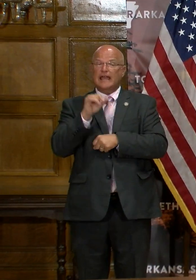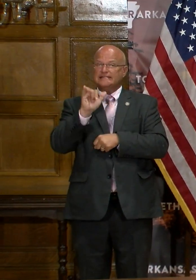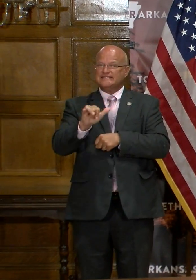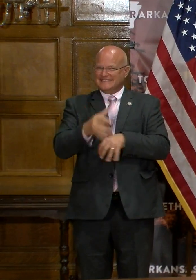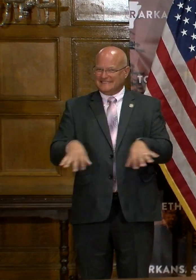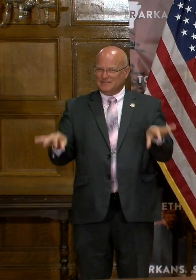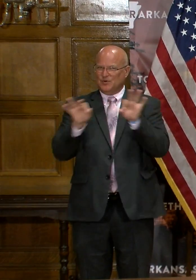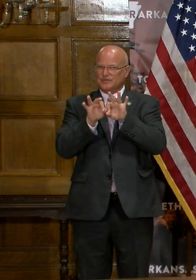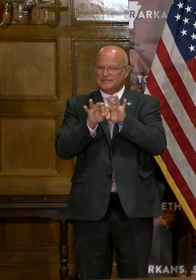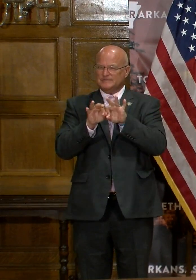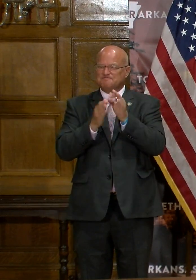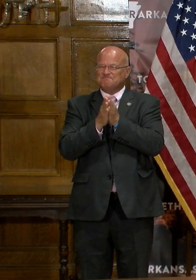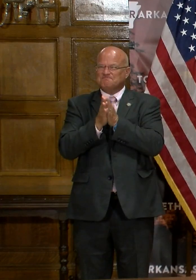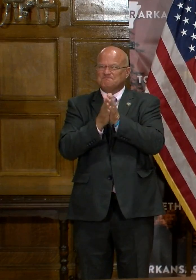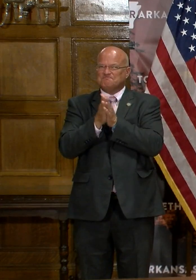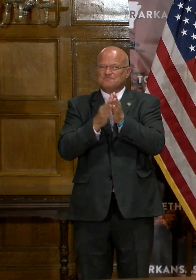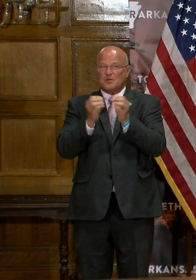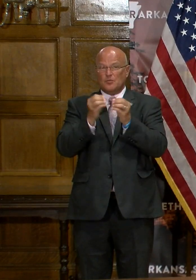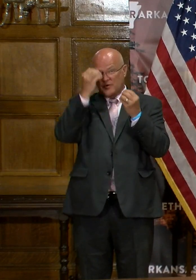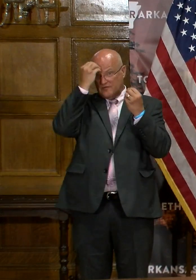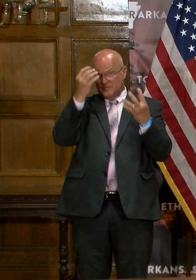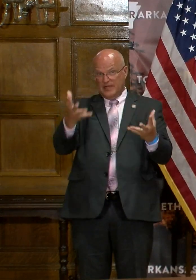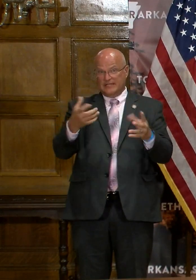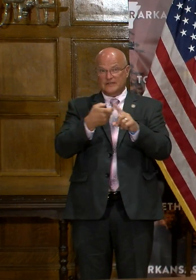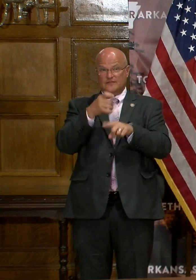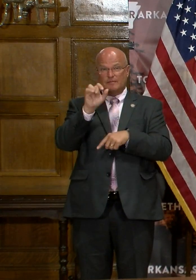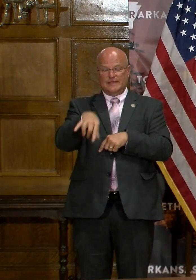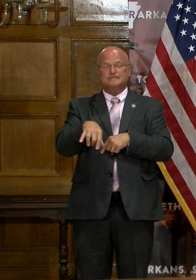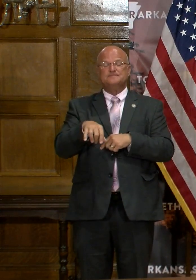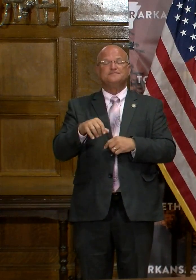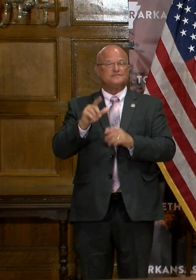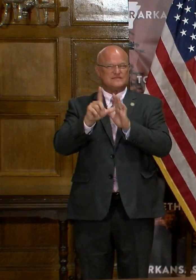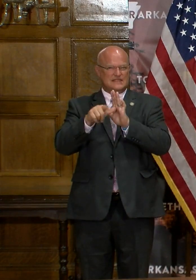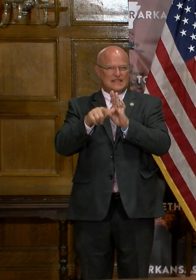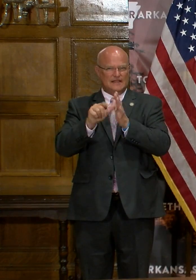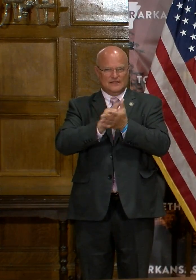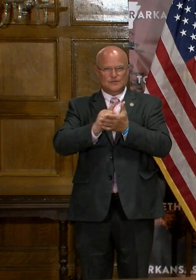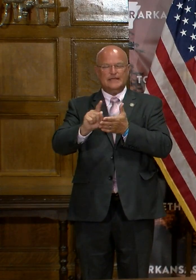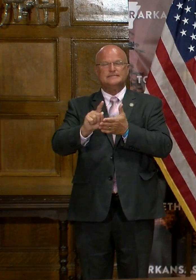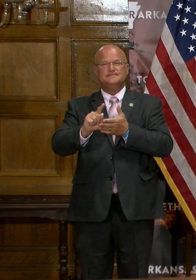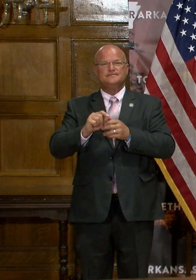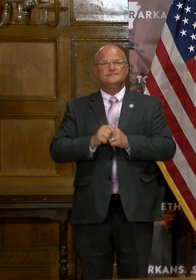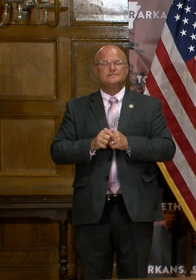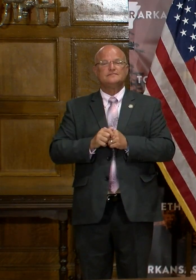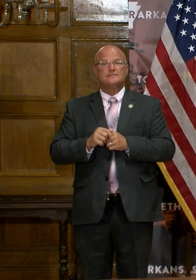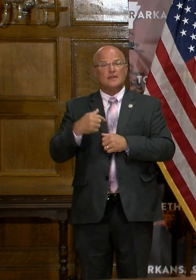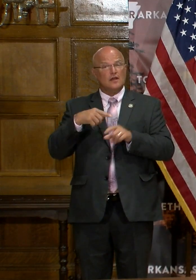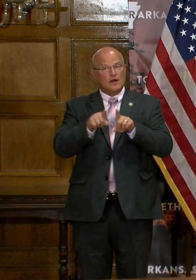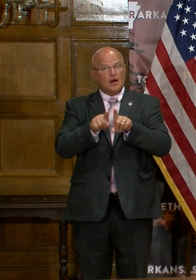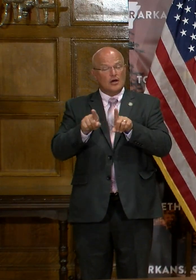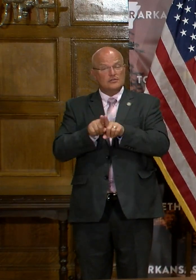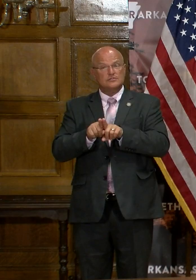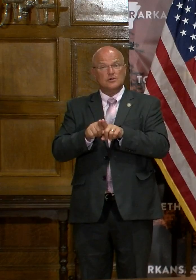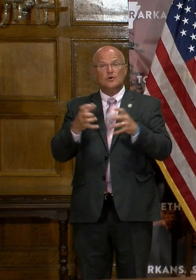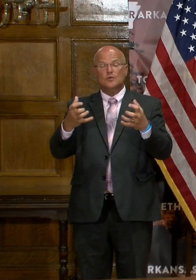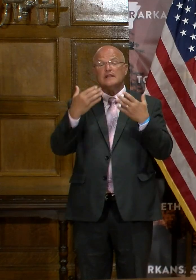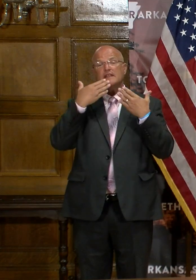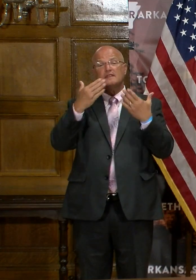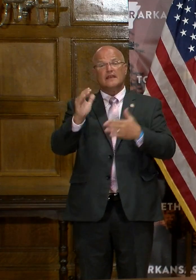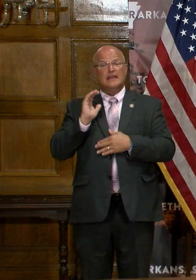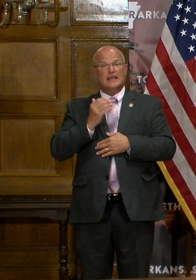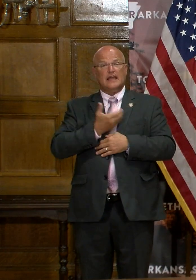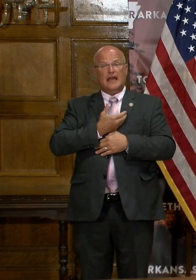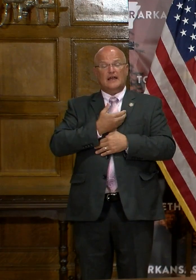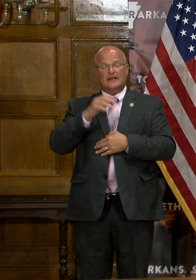it. So I look forward to getting more information from them later in the week. I also want to thank